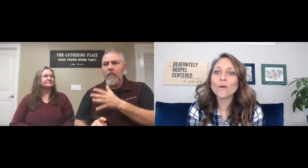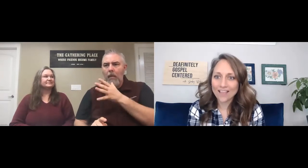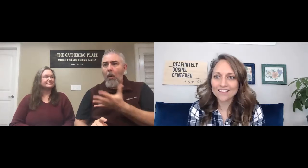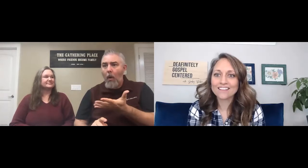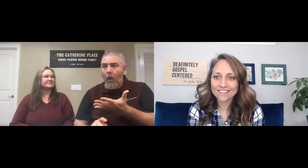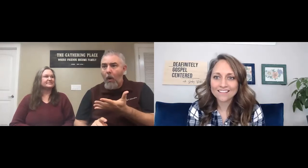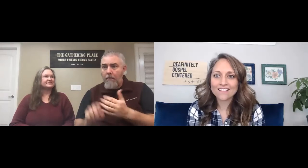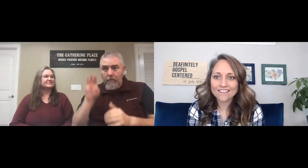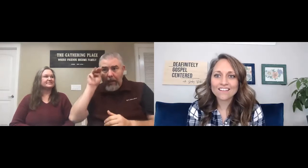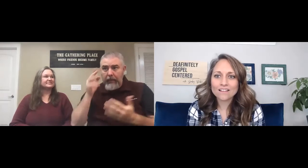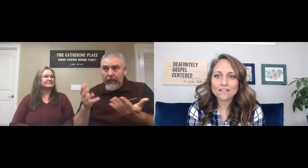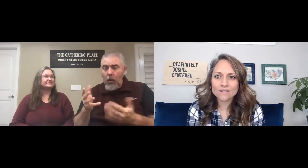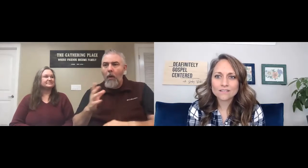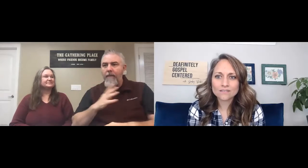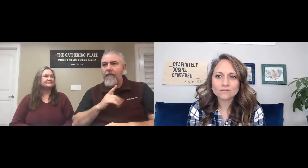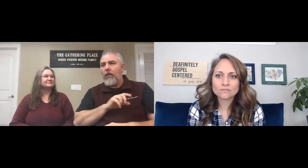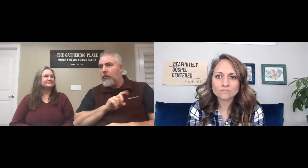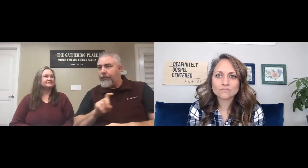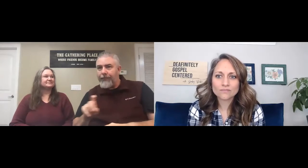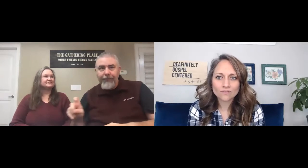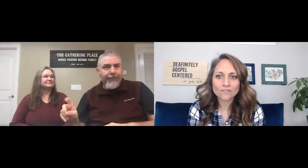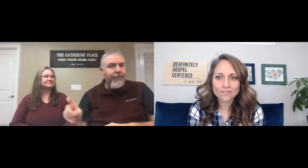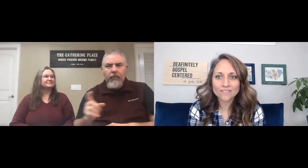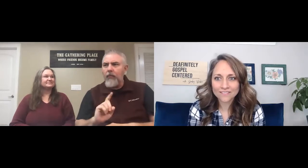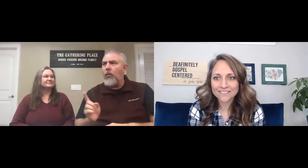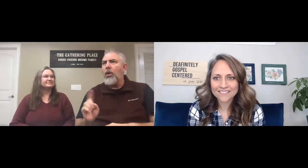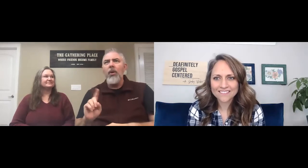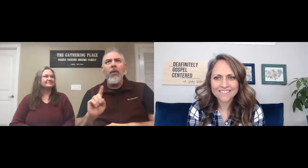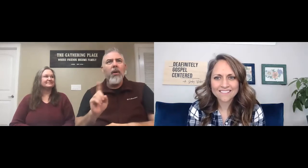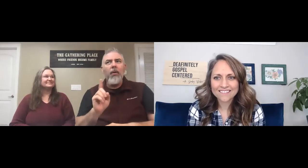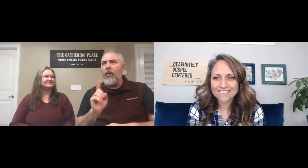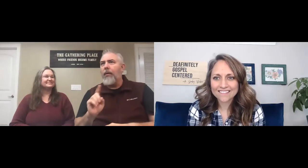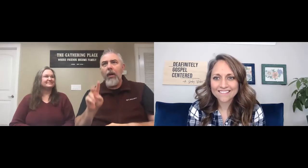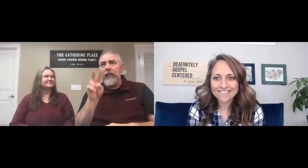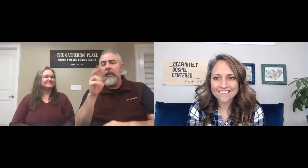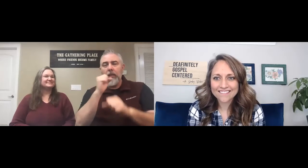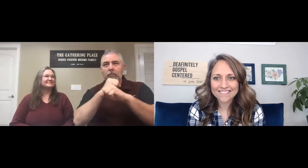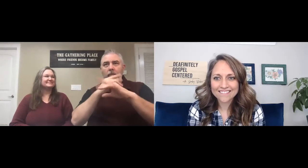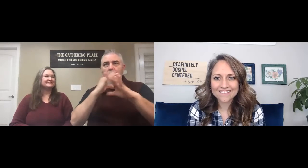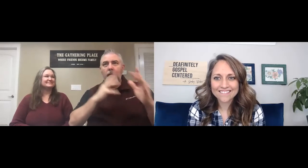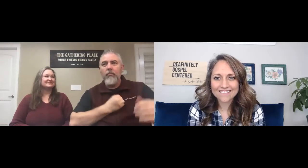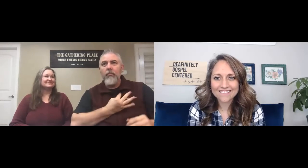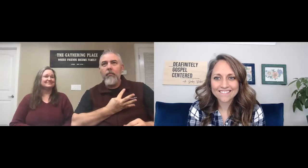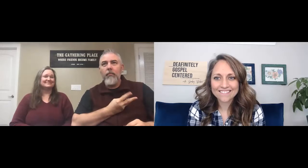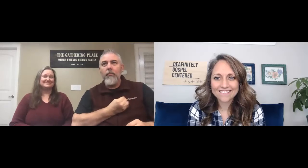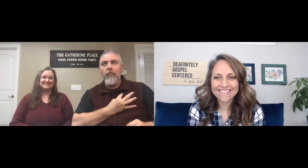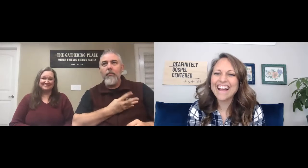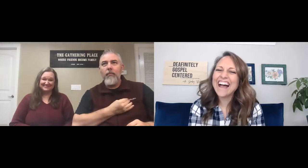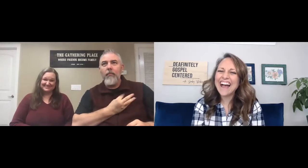mom. Oh, Mandy's here, and I was like, where? And I saw her, and my heart just